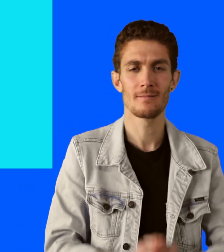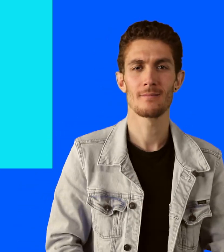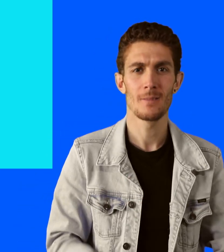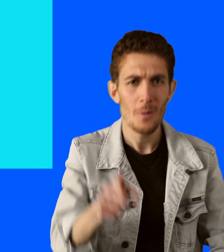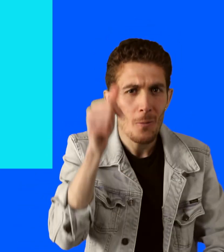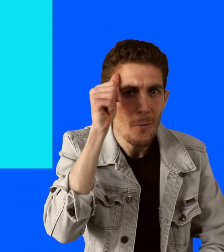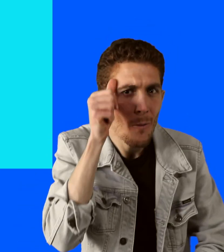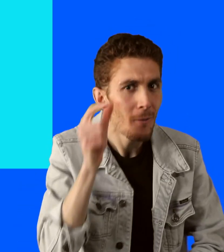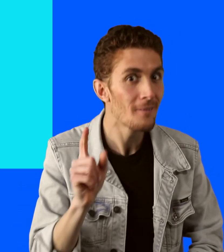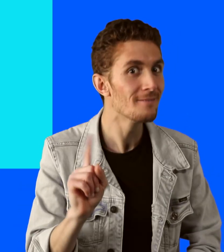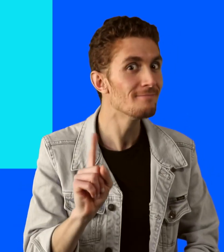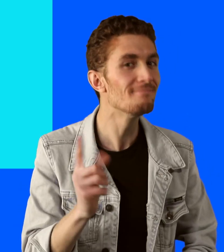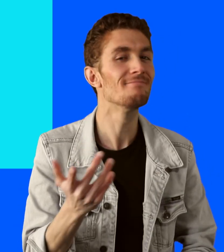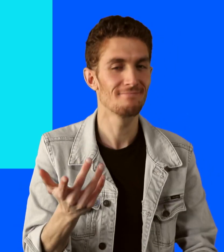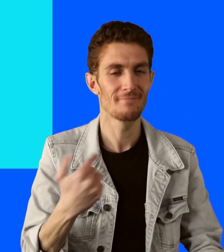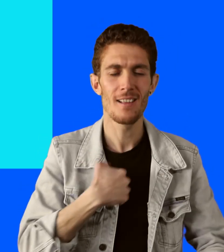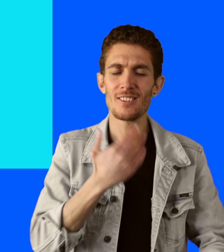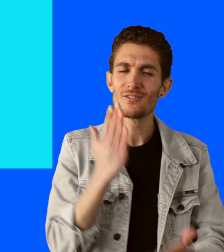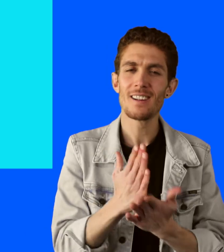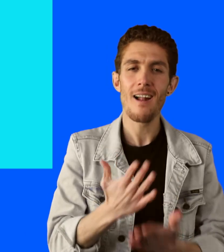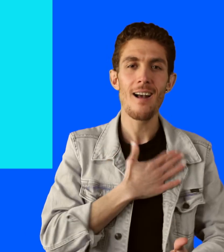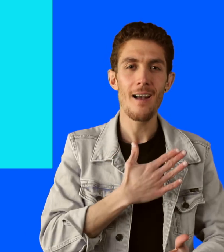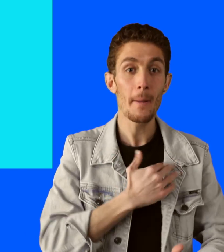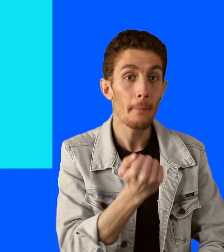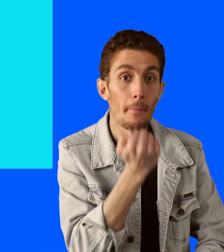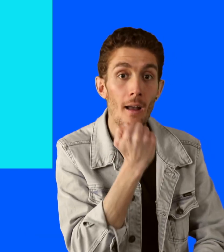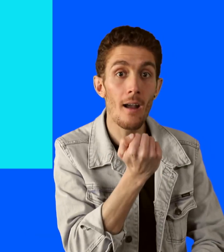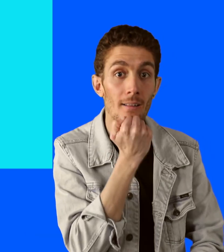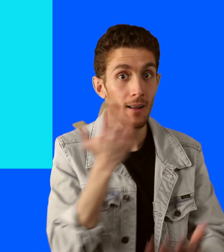something i think i really like maths now